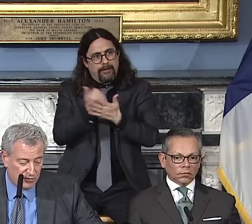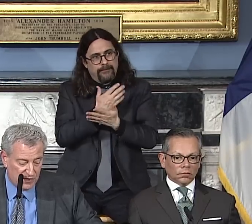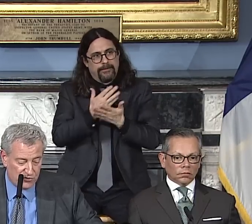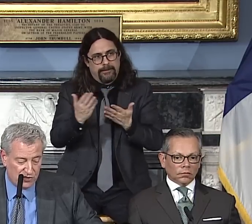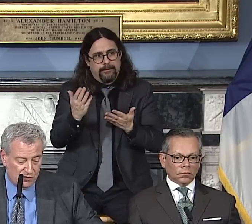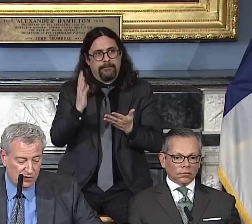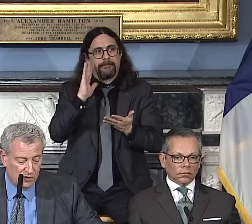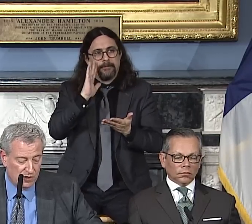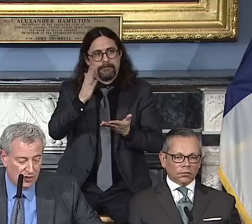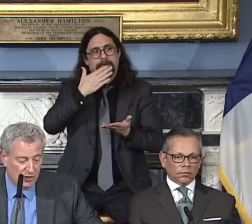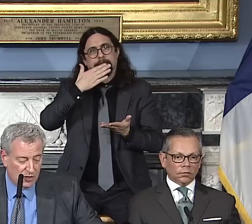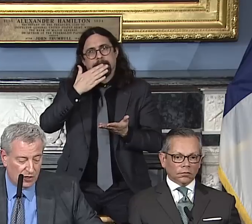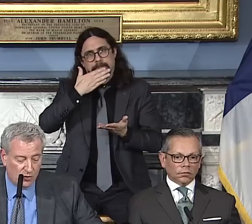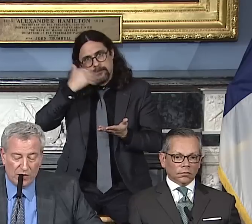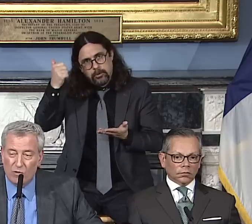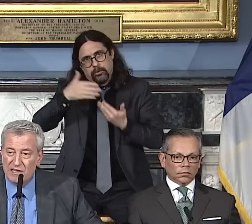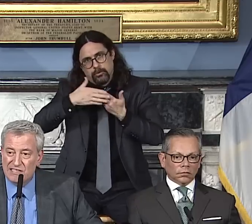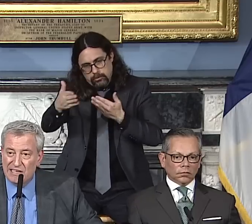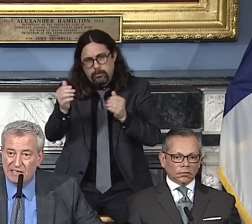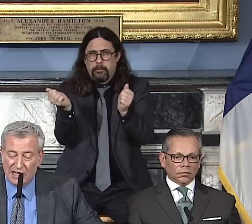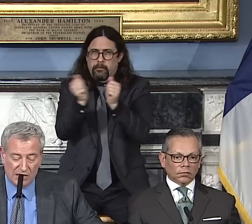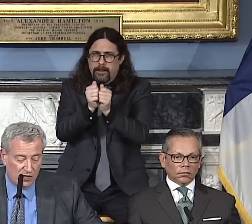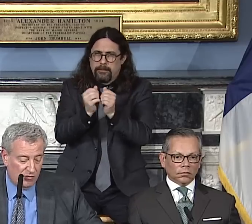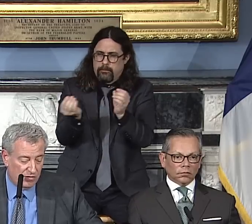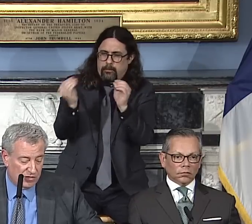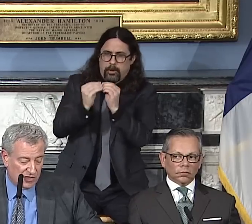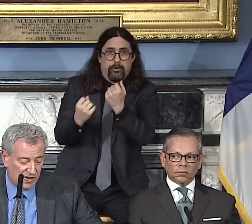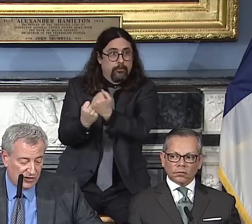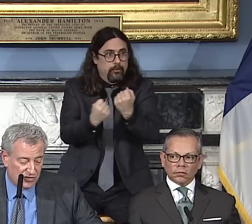needs information can go to